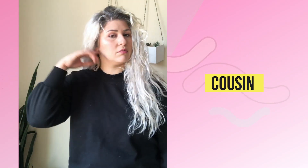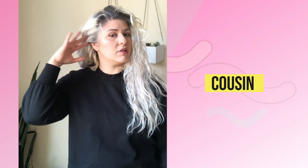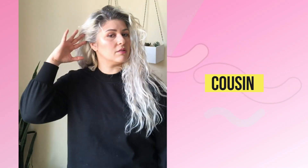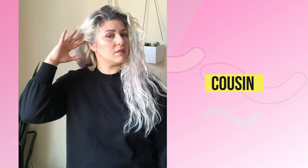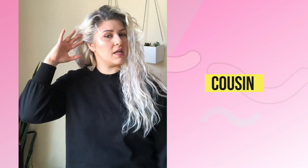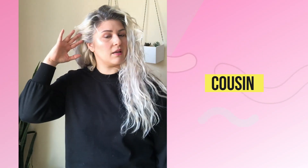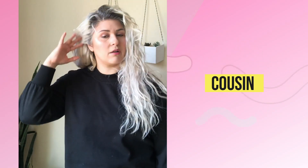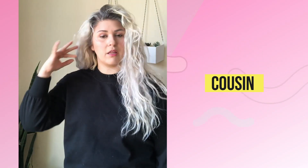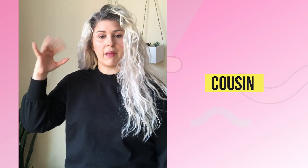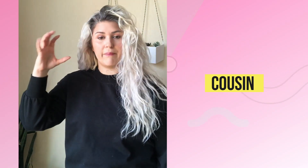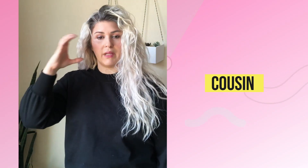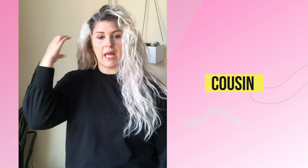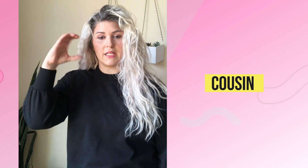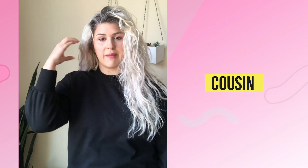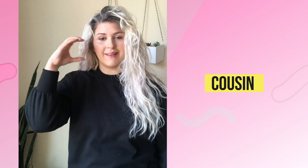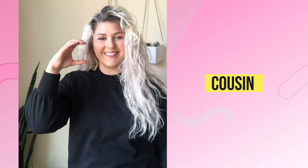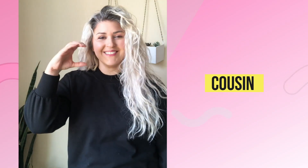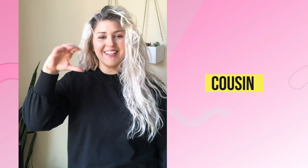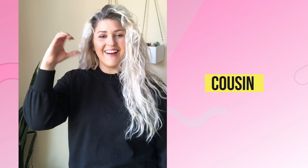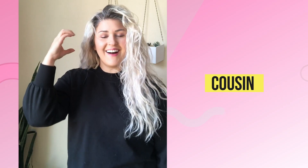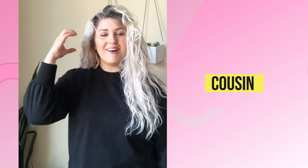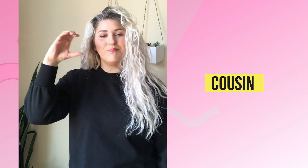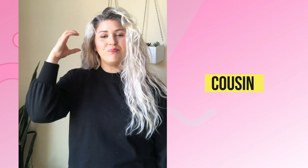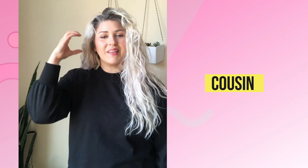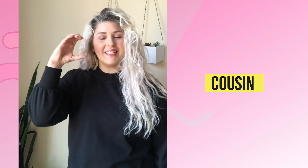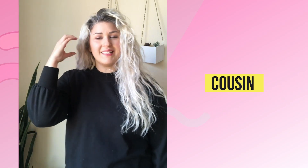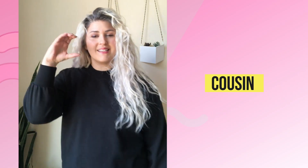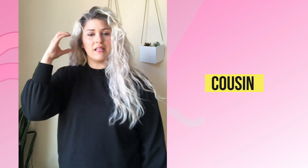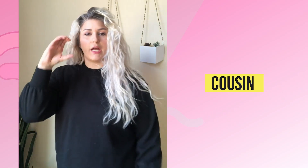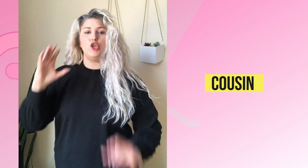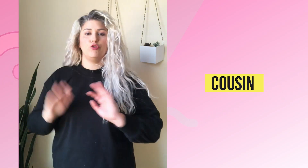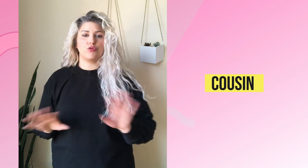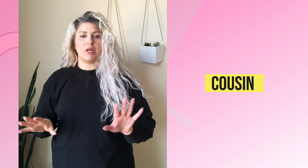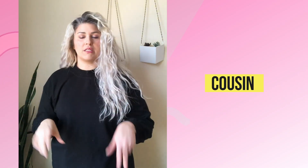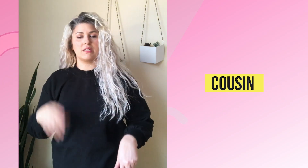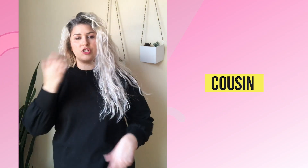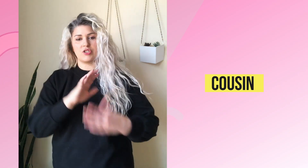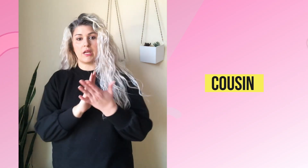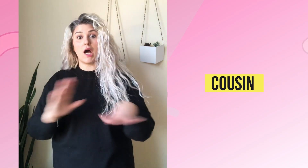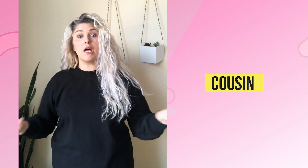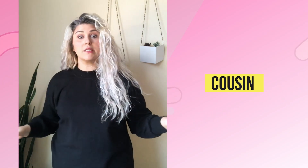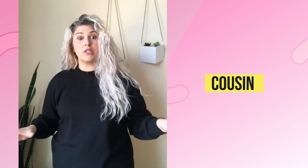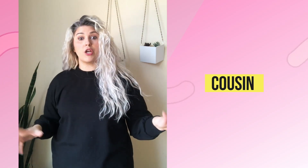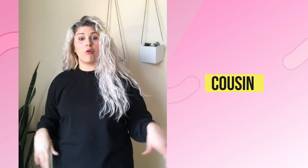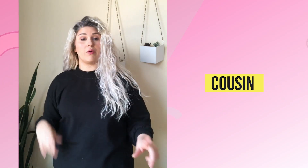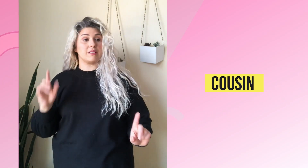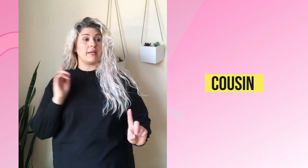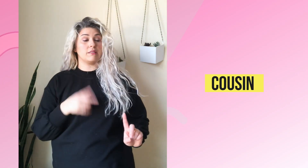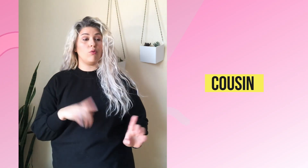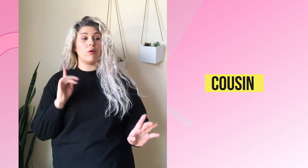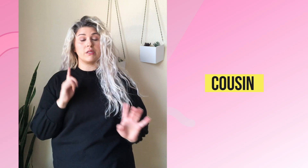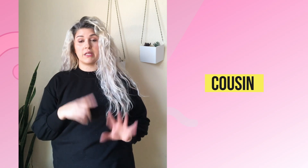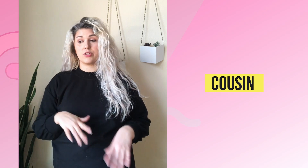ear, it's hidden underneath my lion's mane, is like a neutral cousin. This is just like cousin in general. We're